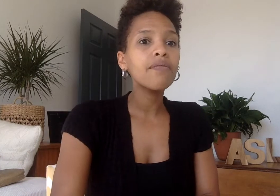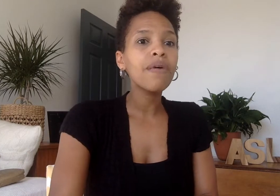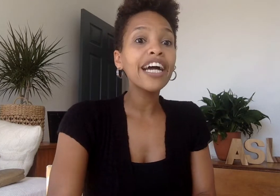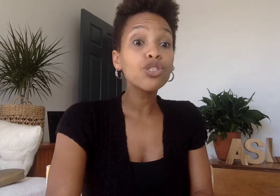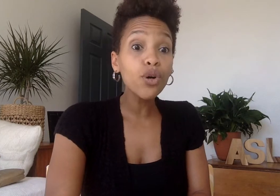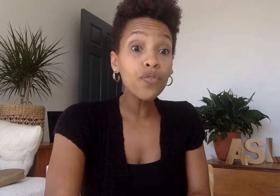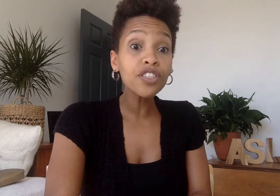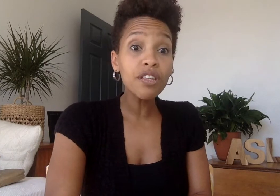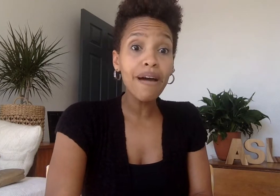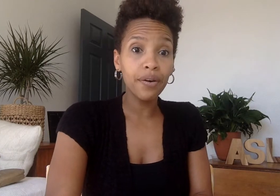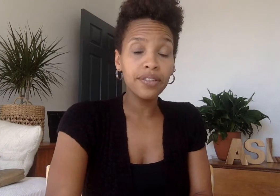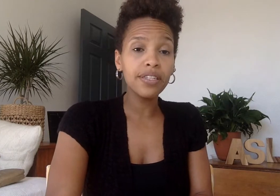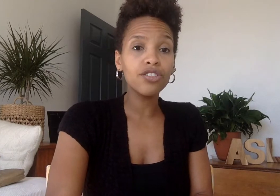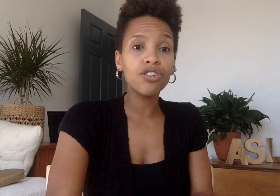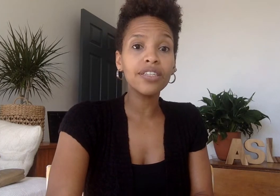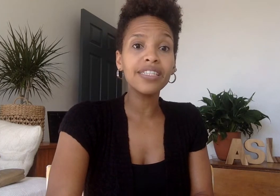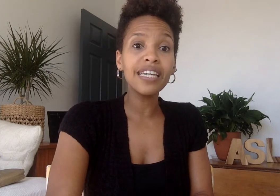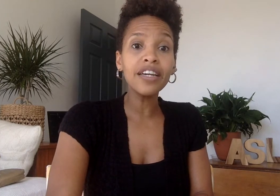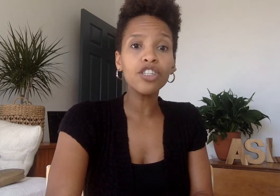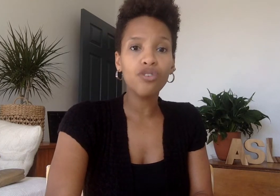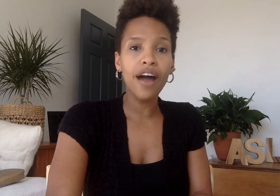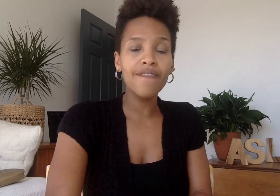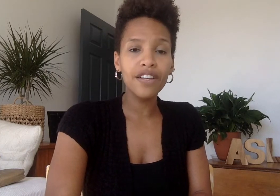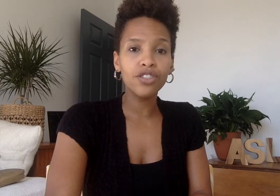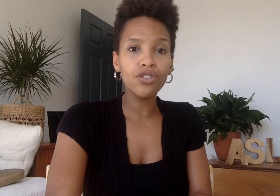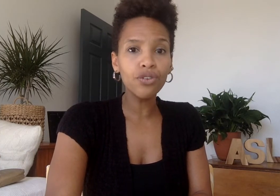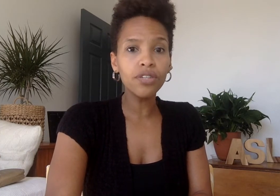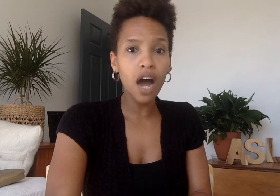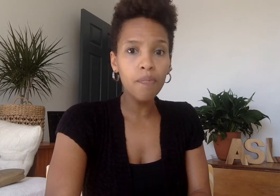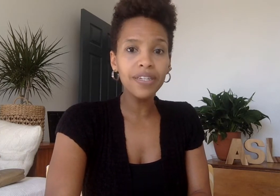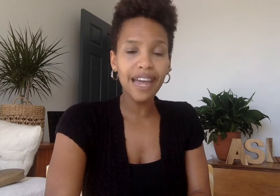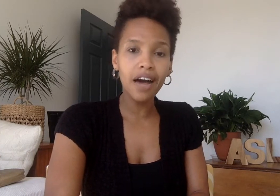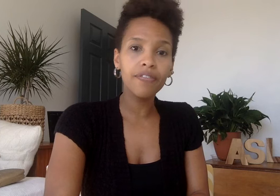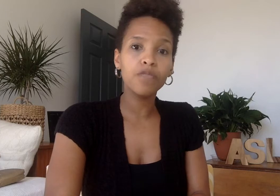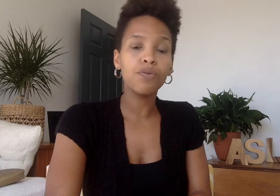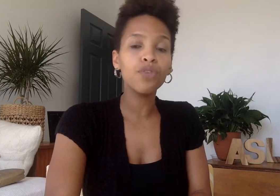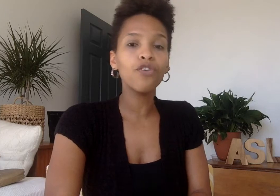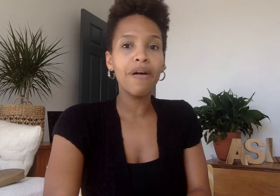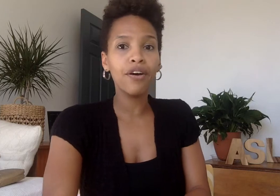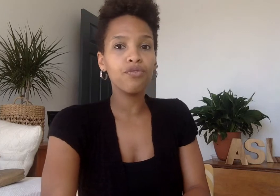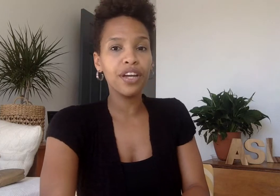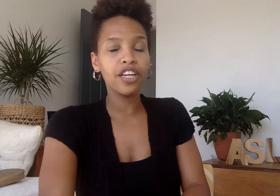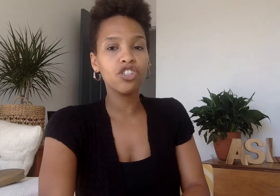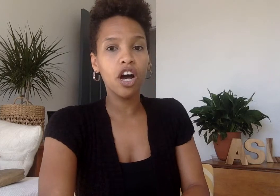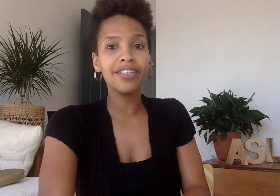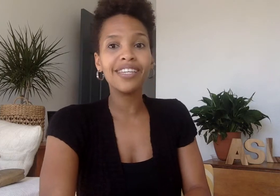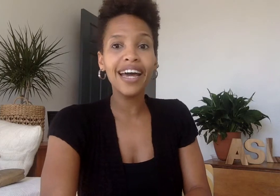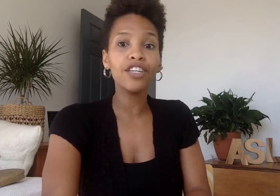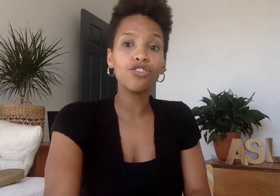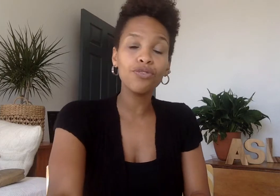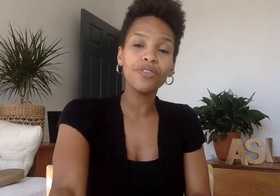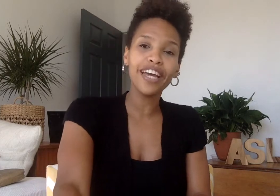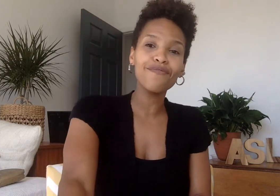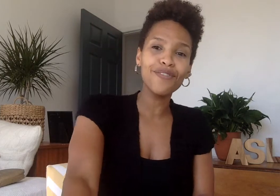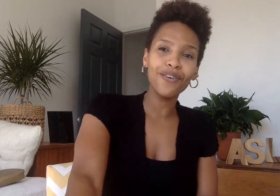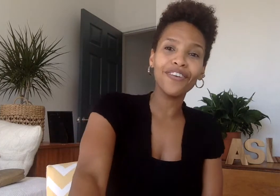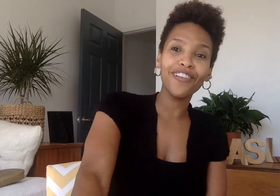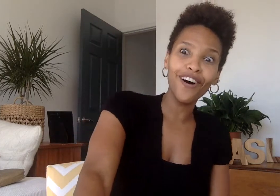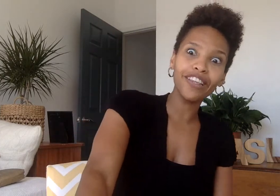I drove it to the mountains and took a scenic drive that circled up and down this beautiful mountain range on a tight 2-lane road along the